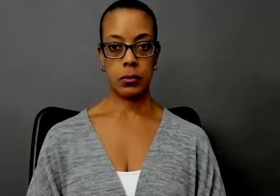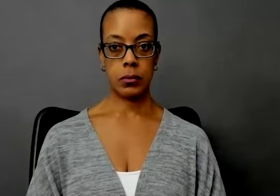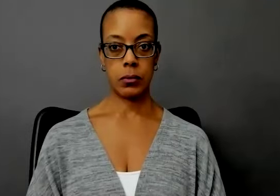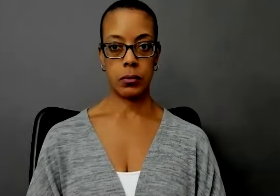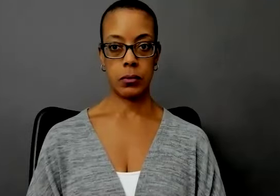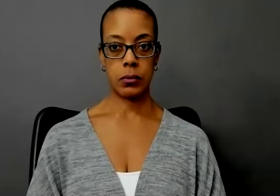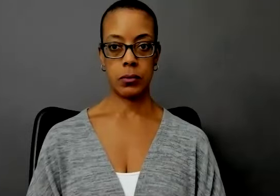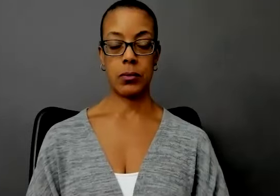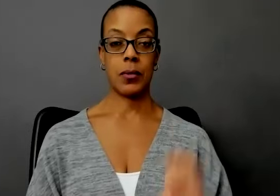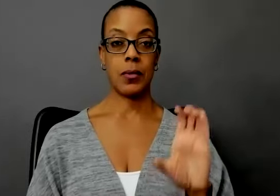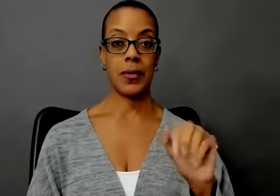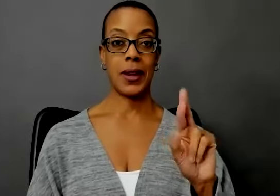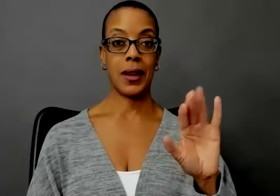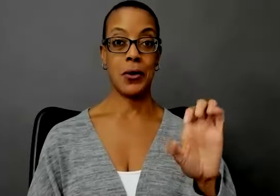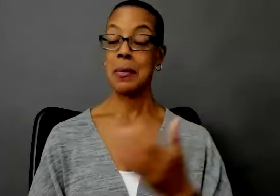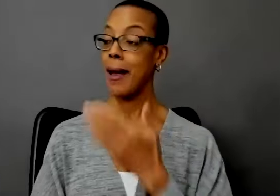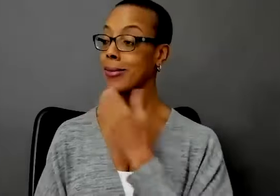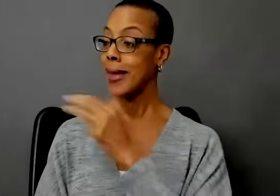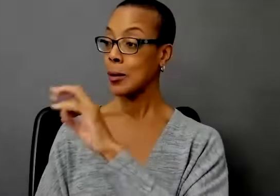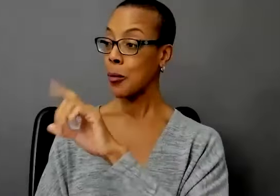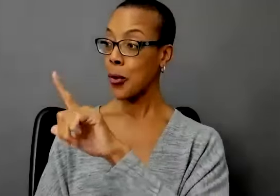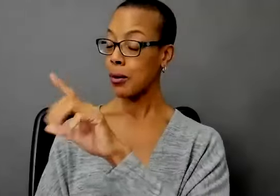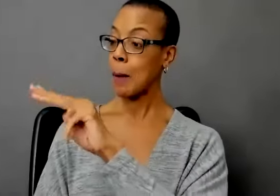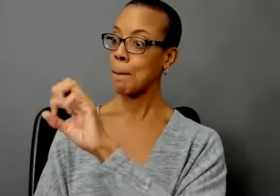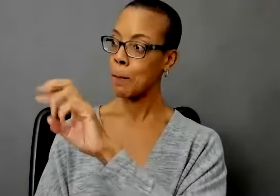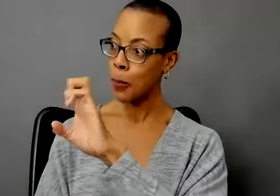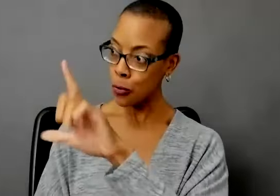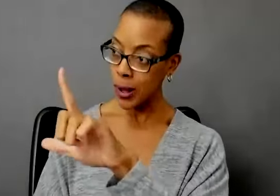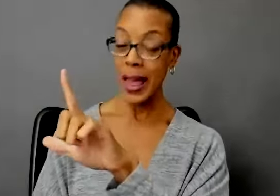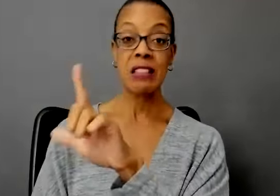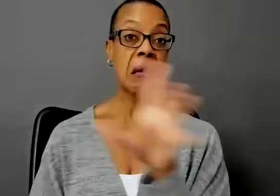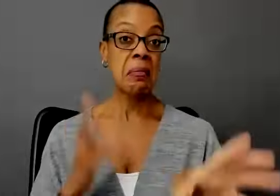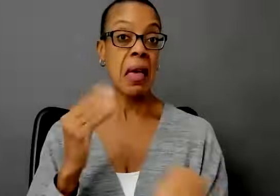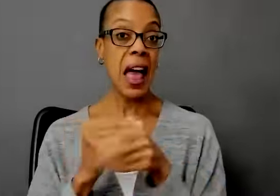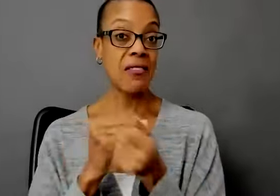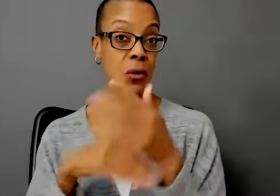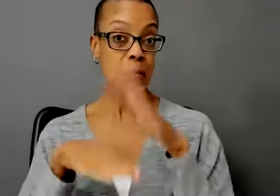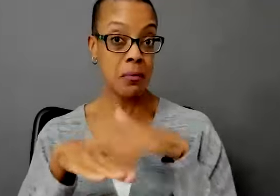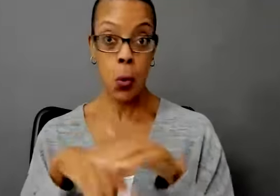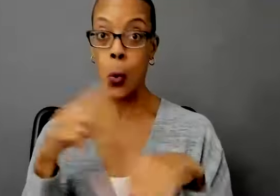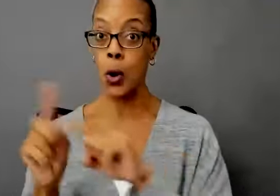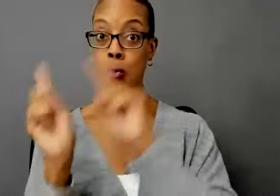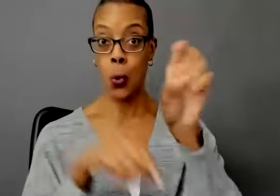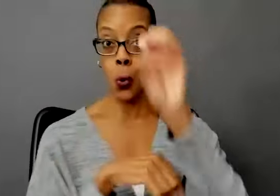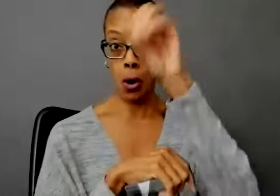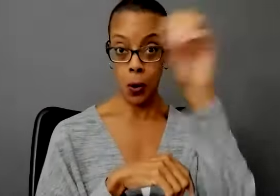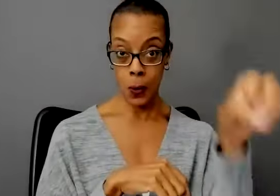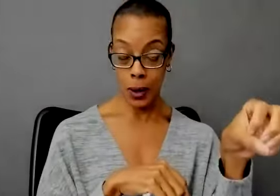Thanks, Morrell. I just want to add a couple tidbits of advice when you are heading to Ottawa. Definitely wear